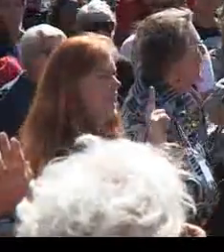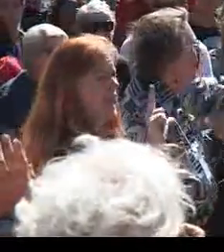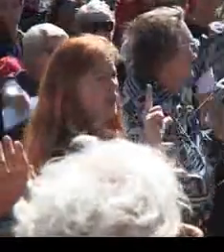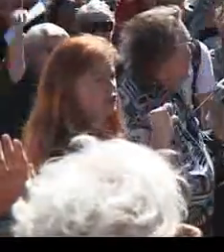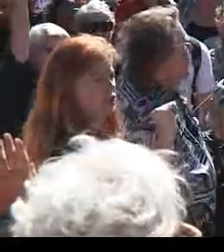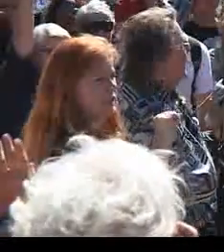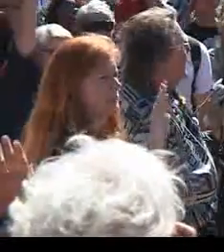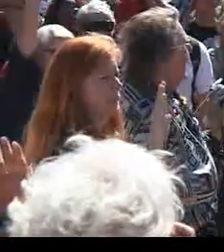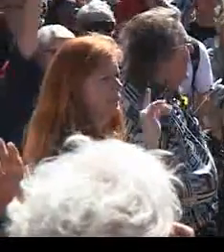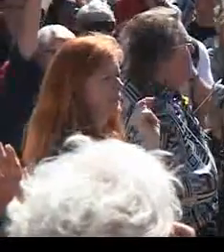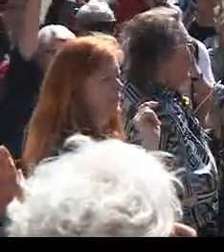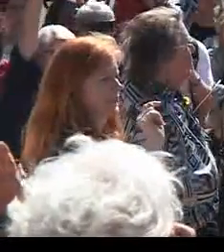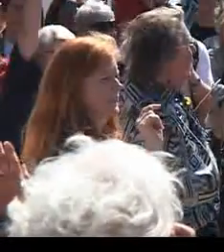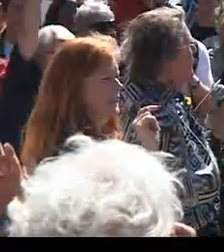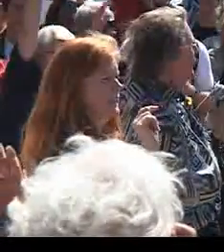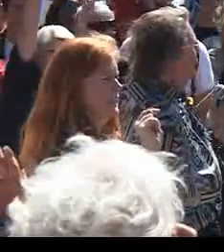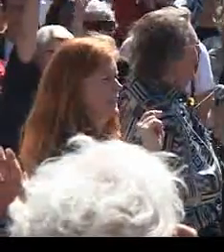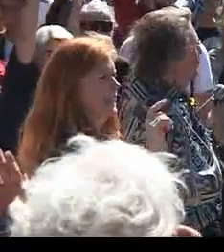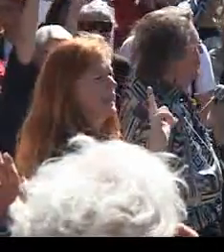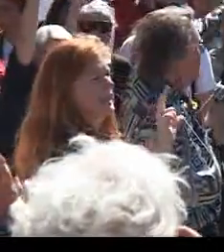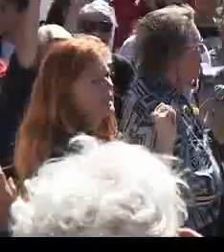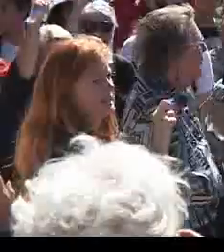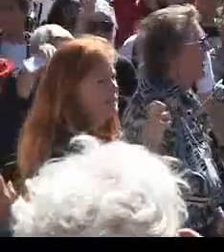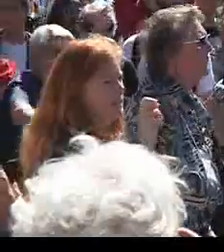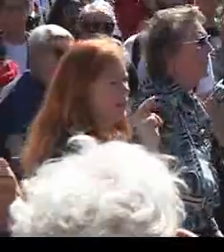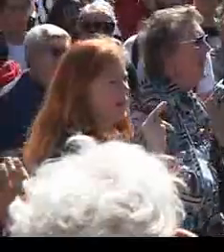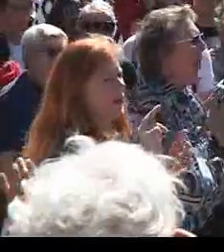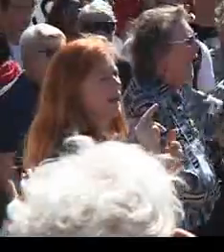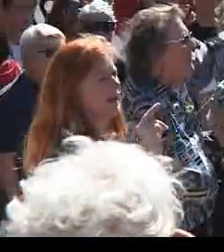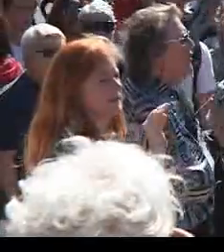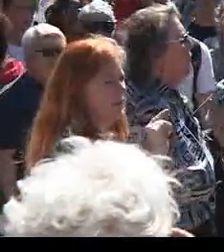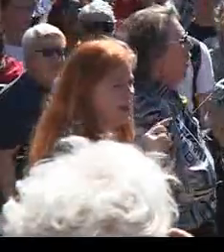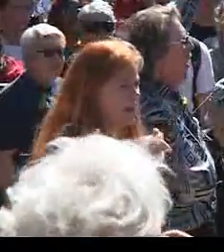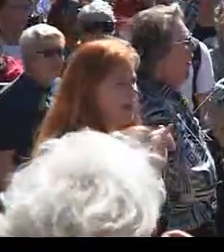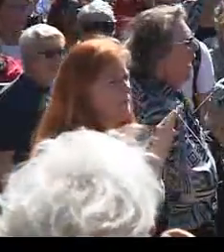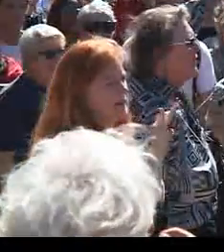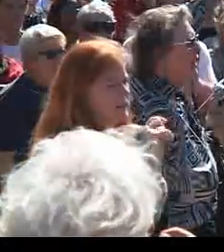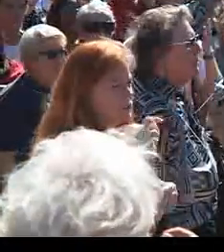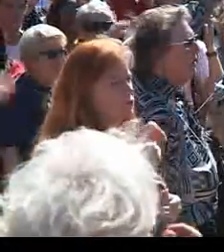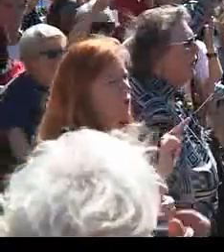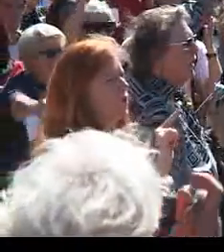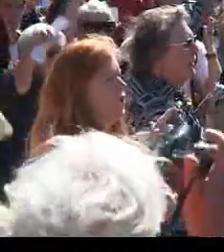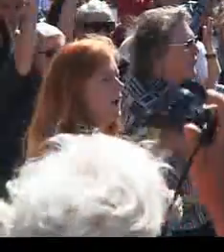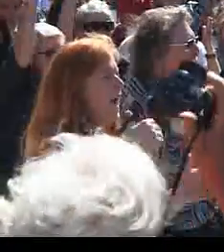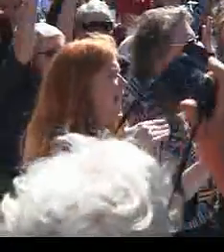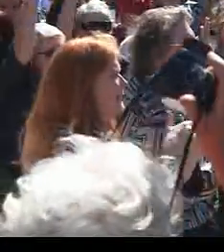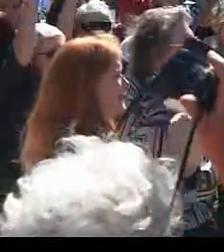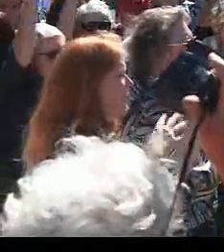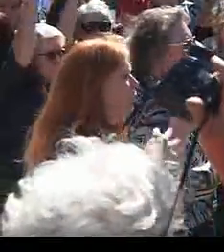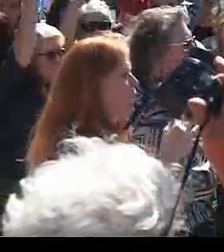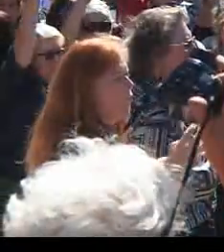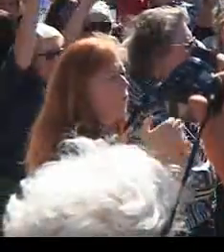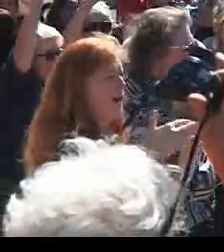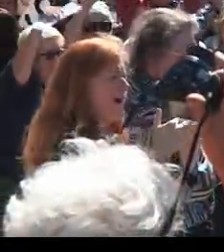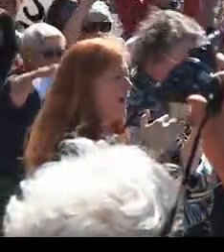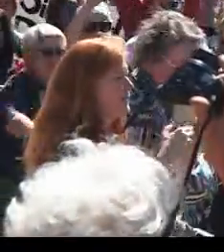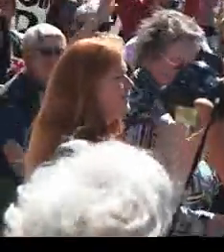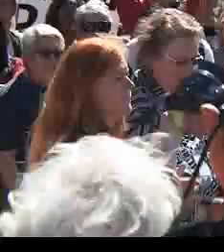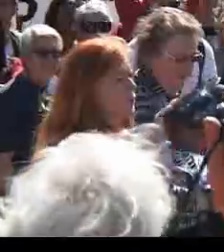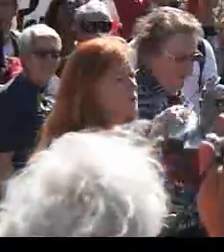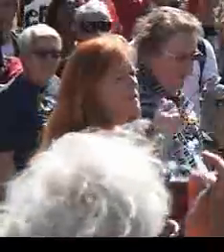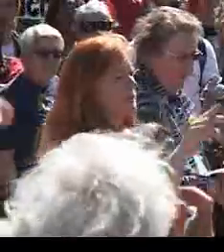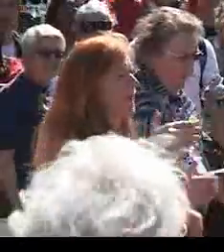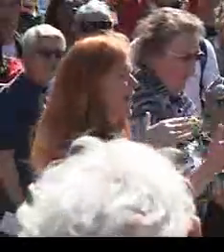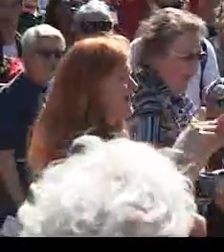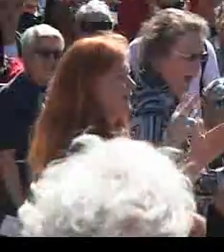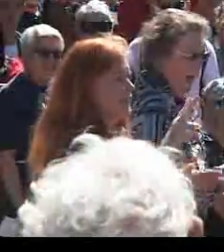LGBT, the lesbian, gay, and bisexual and transgender rights. Anti-war, anti-imperialism, anti-Vietnam fights.